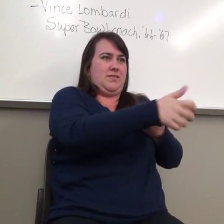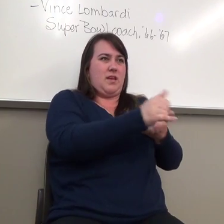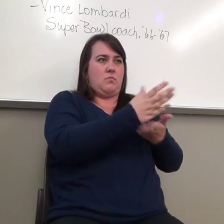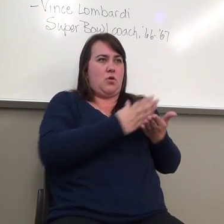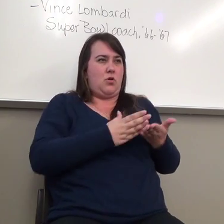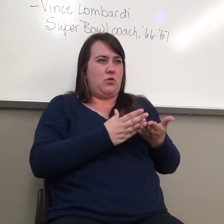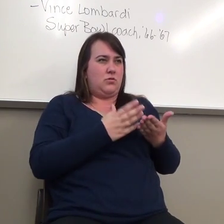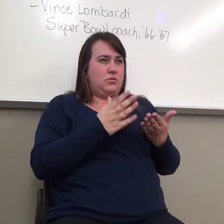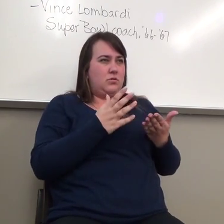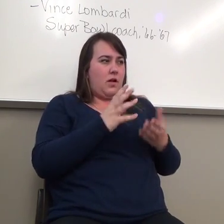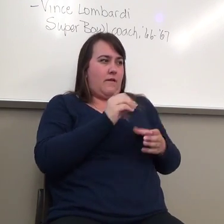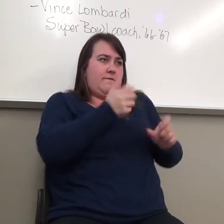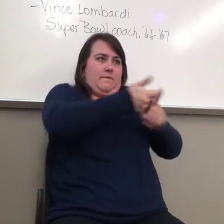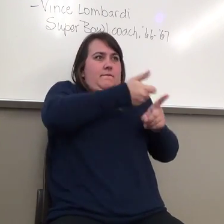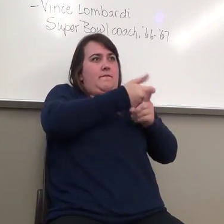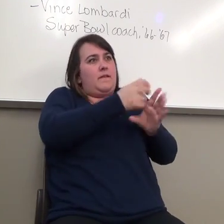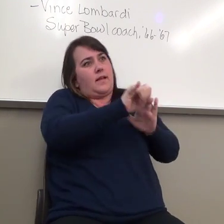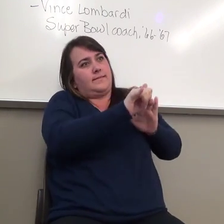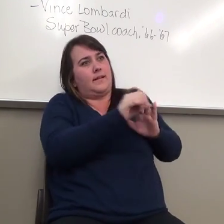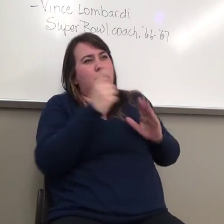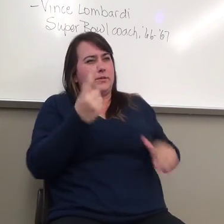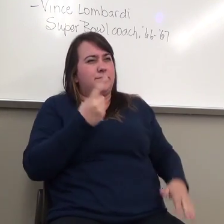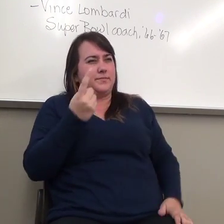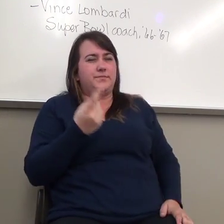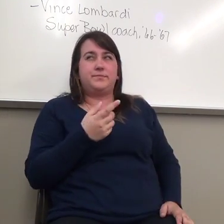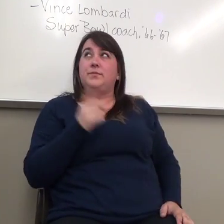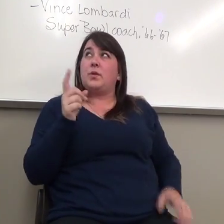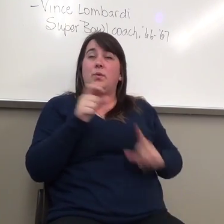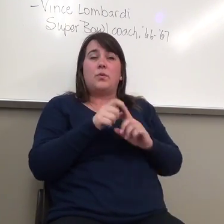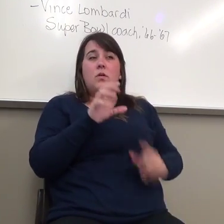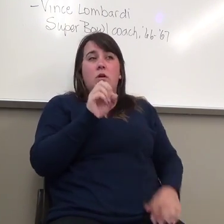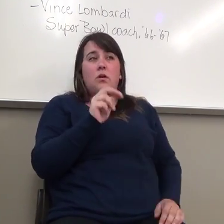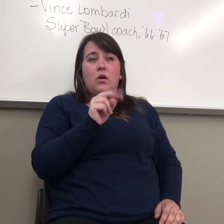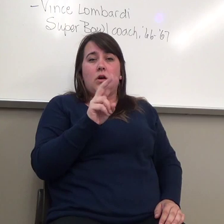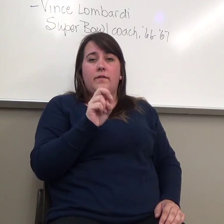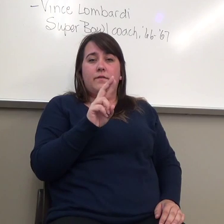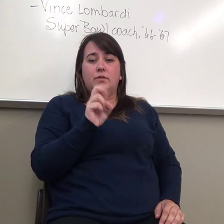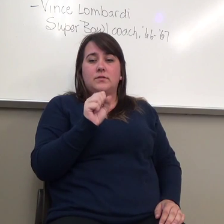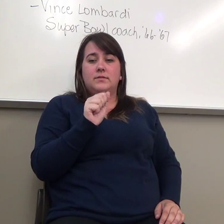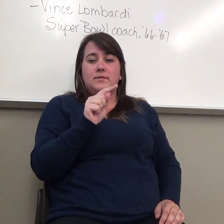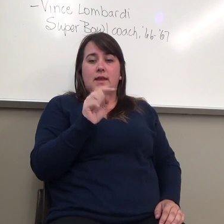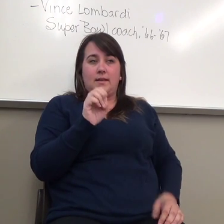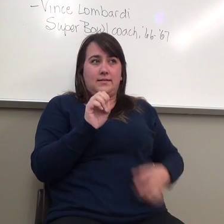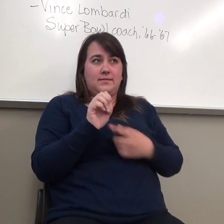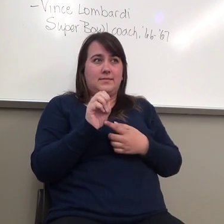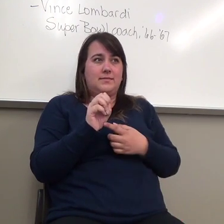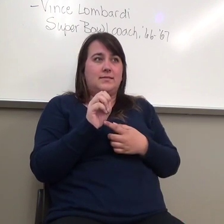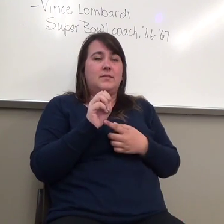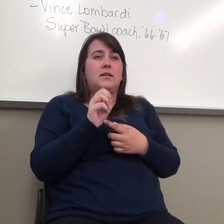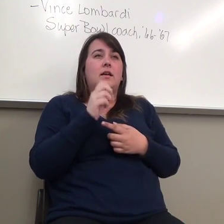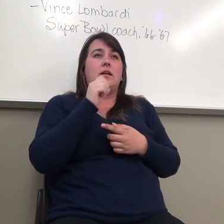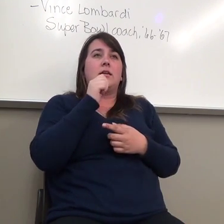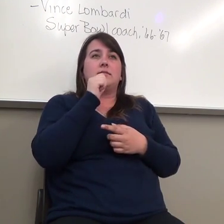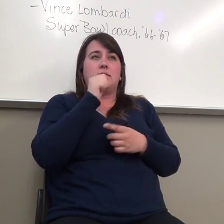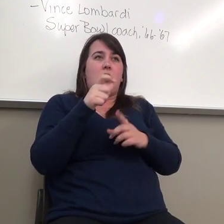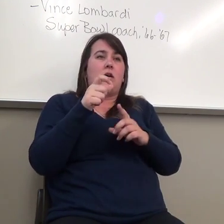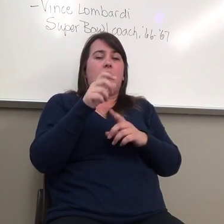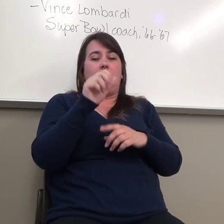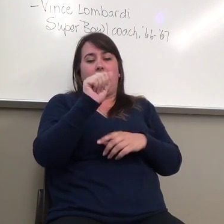this person's thing, conversate is not a word, getting away from ghetto. So one person is arguing, why can't